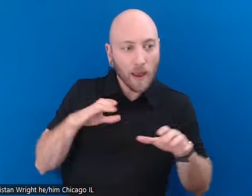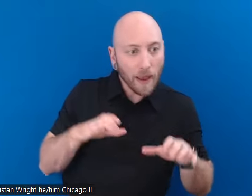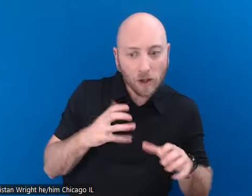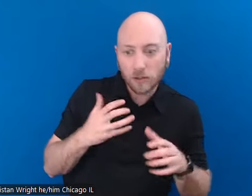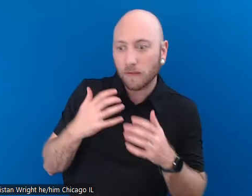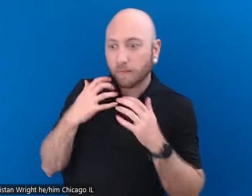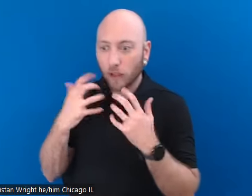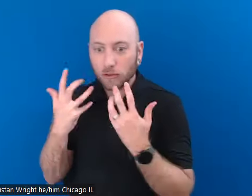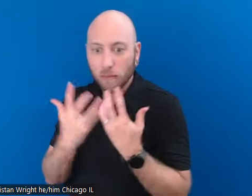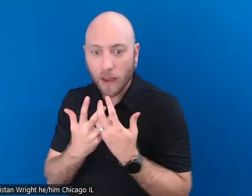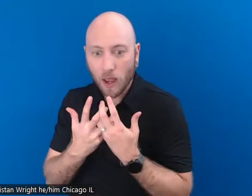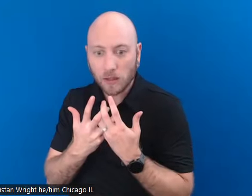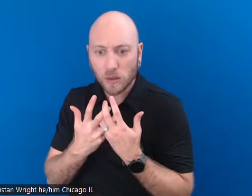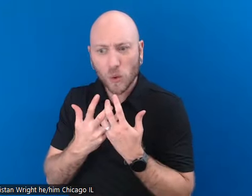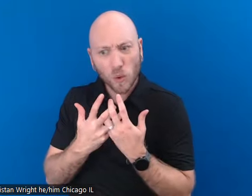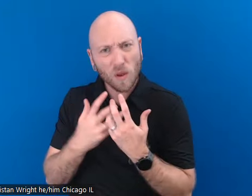different.